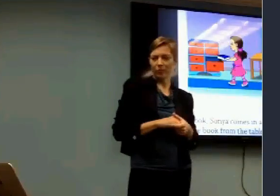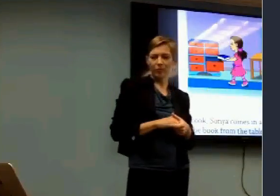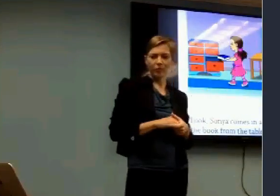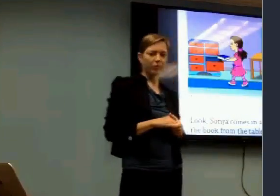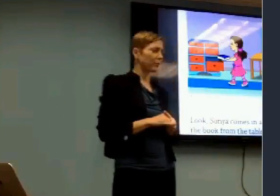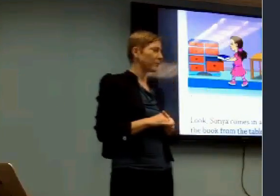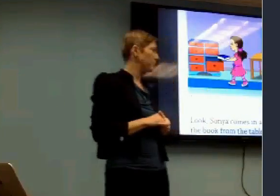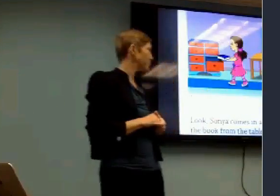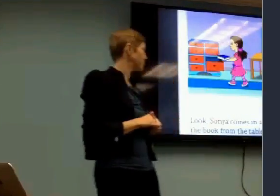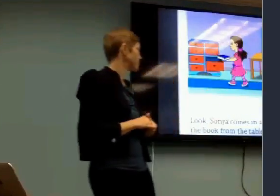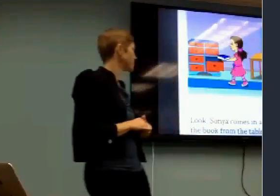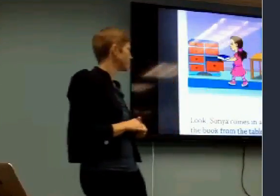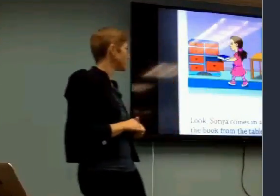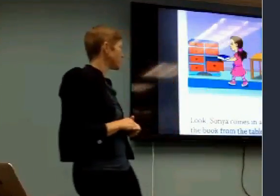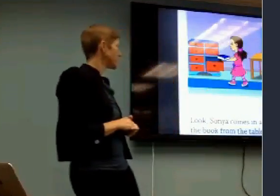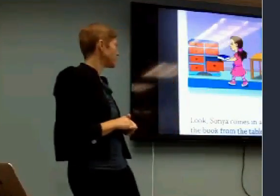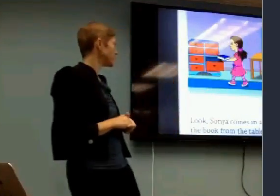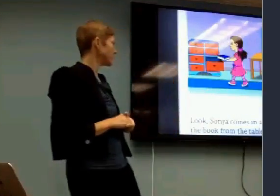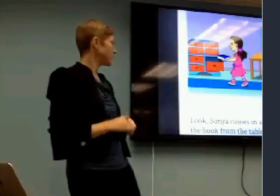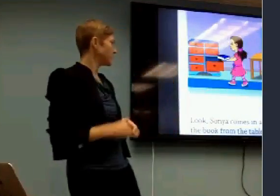drawer.